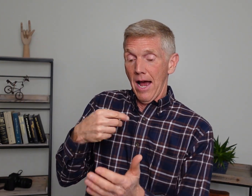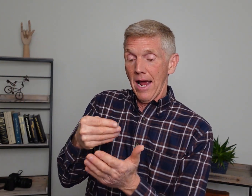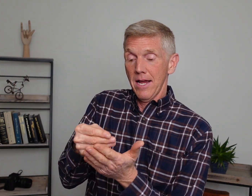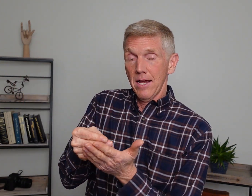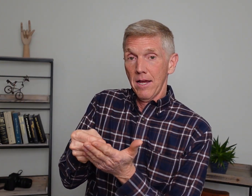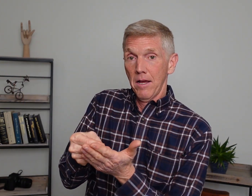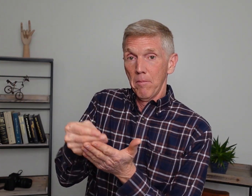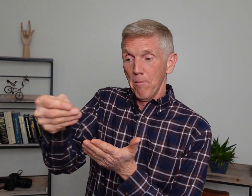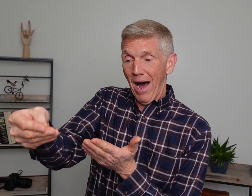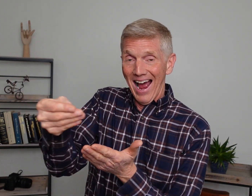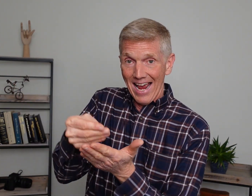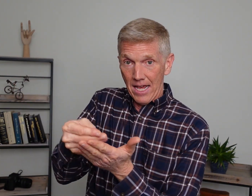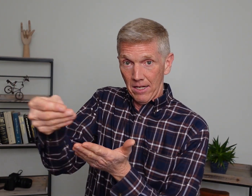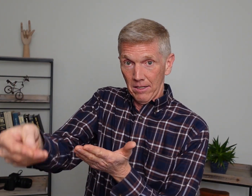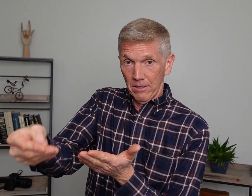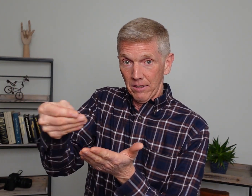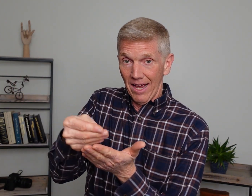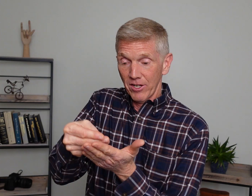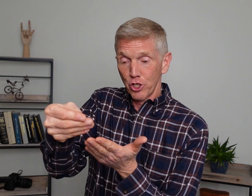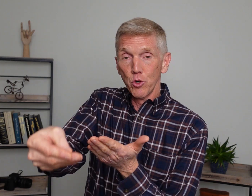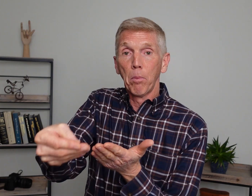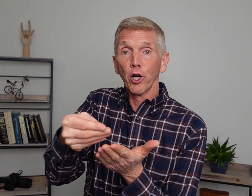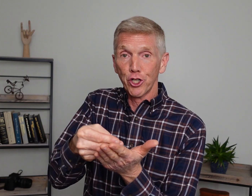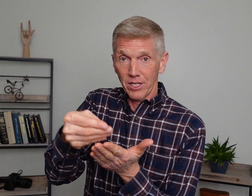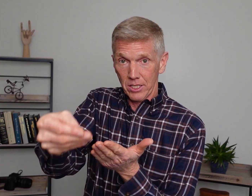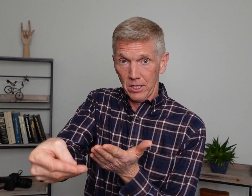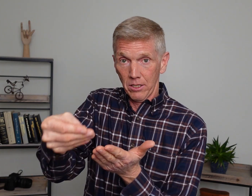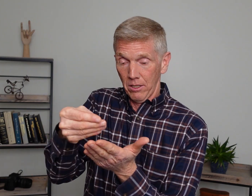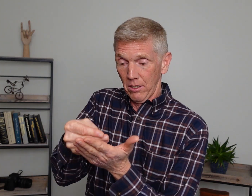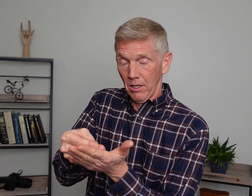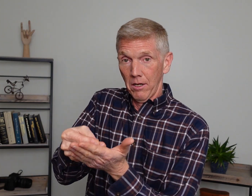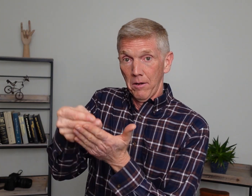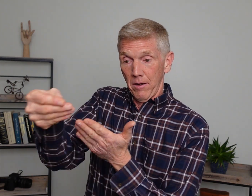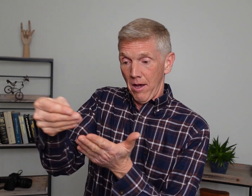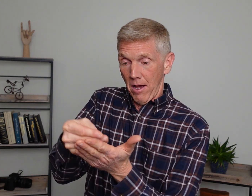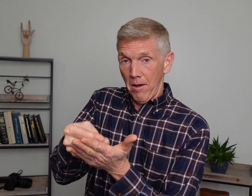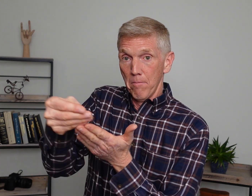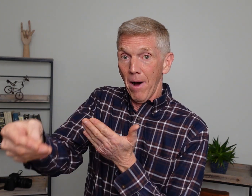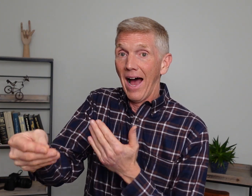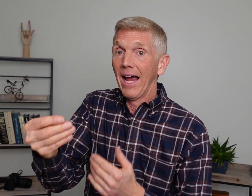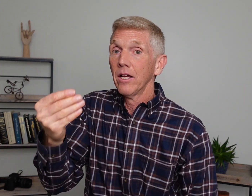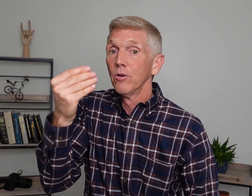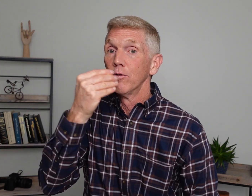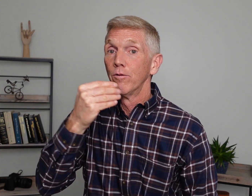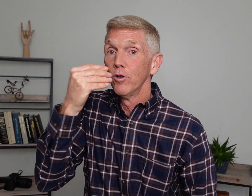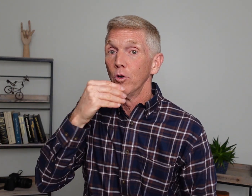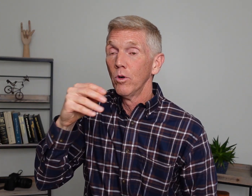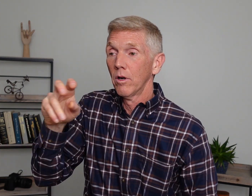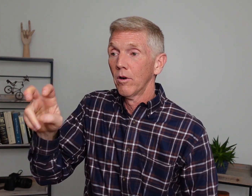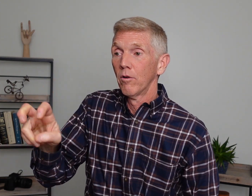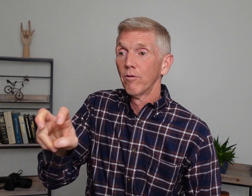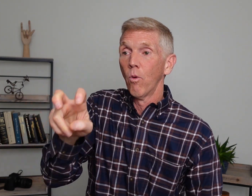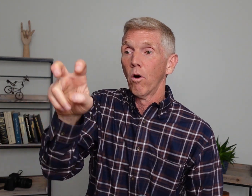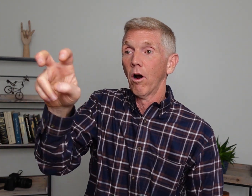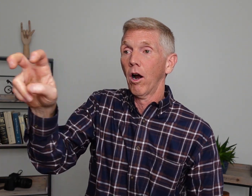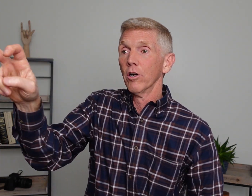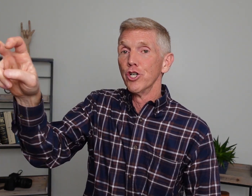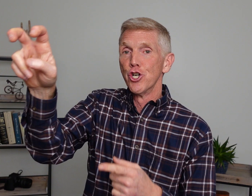I buy, okay, this is to purchase, buy food for our